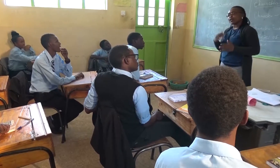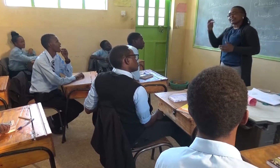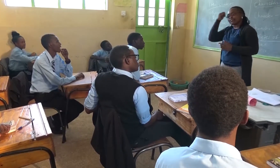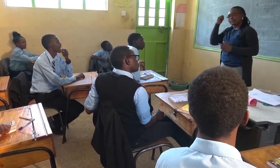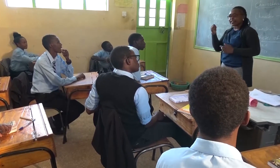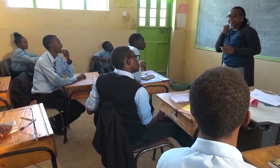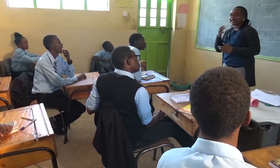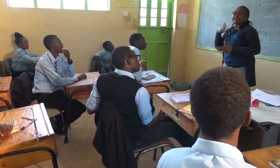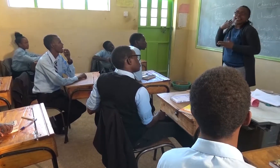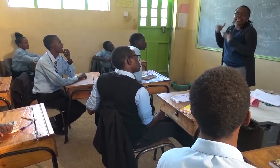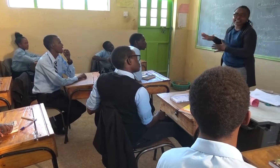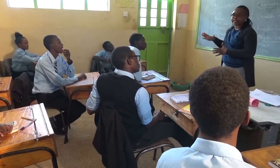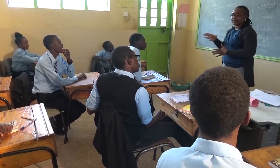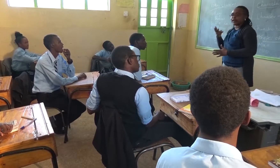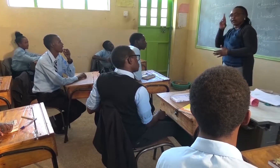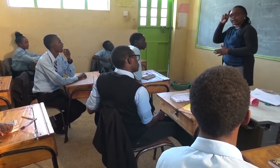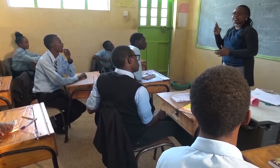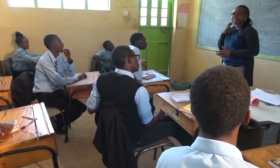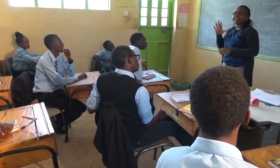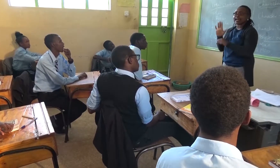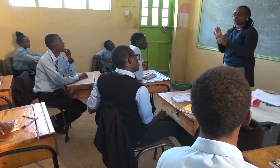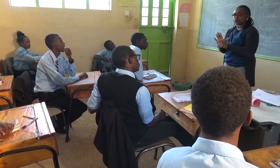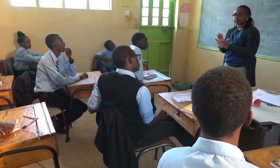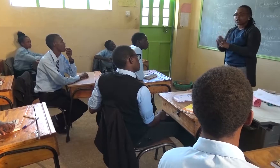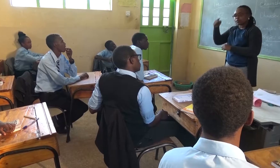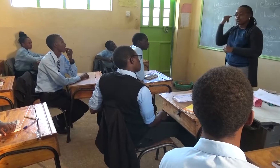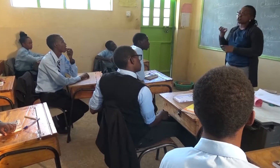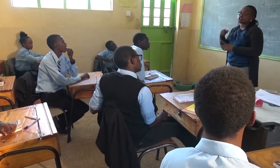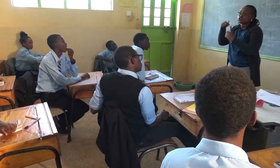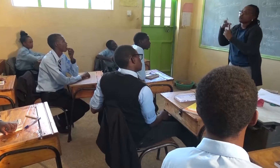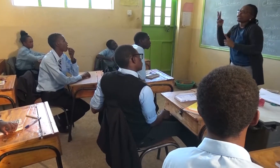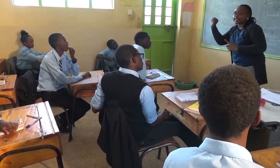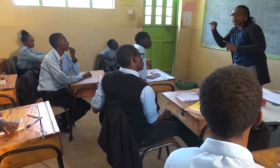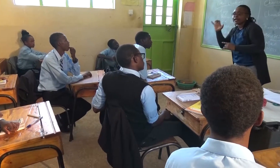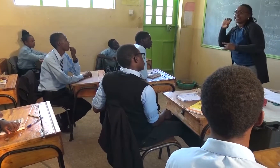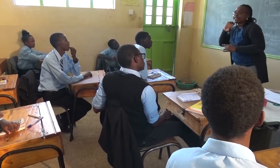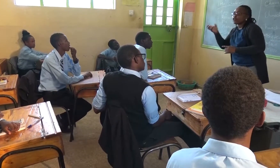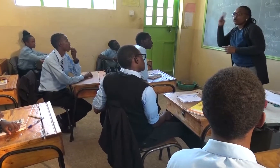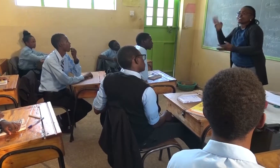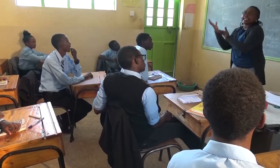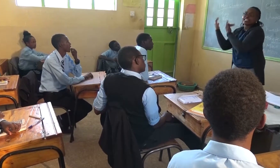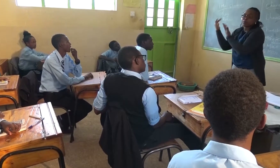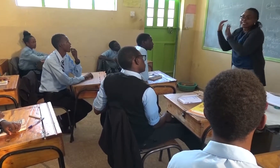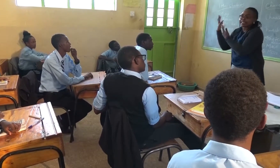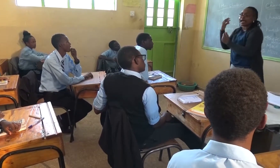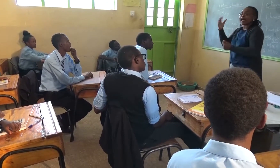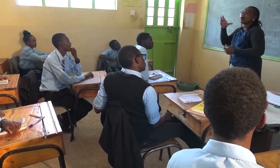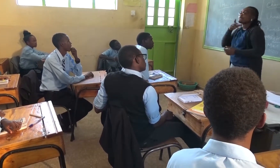the father hated this young a lot. Because to him, he was expecting a